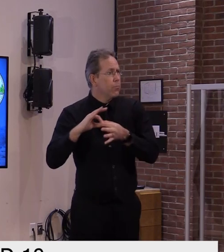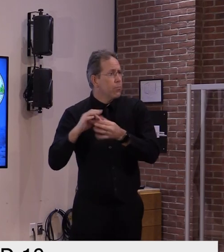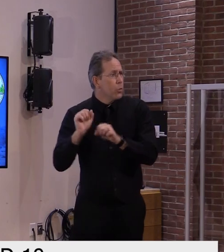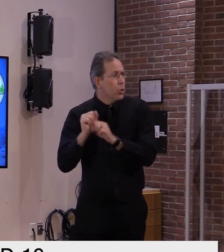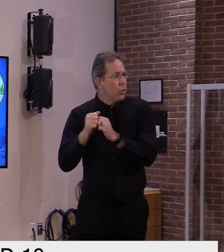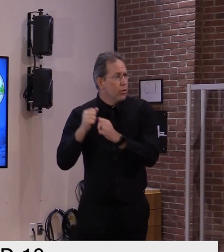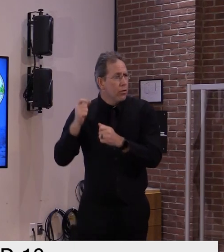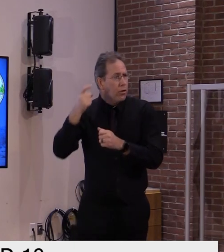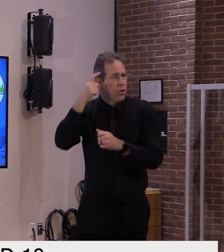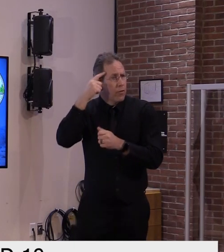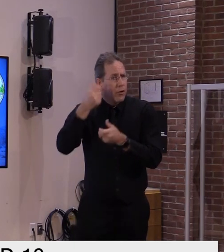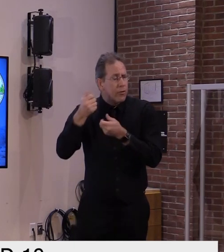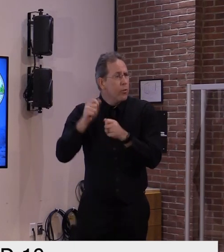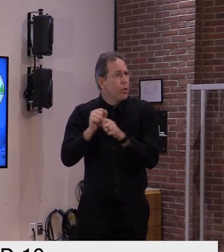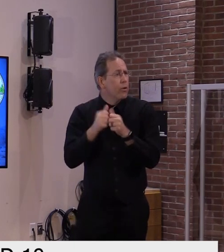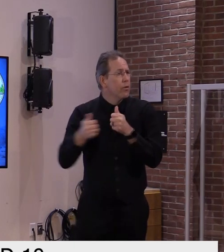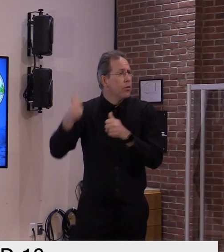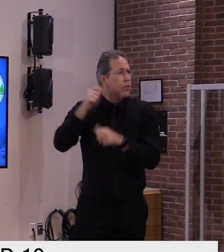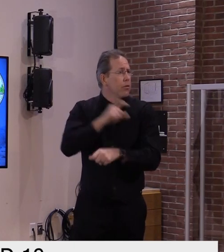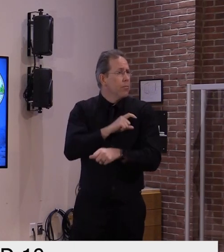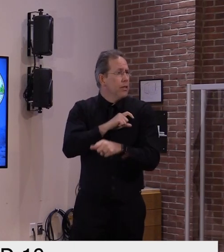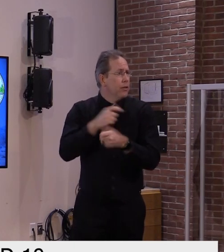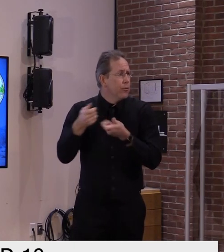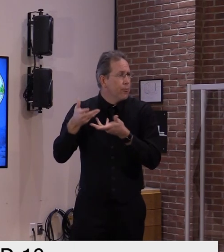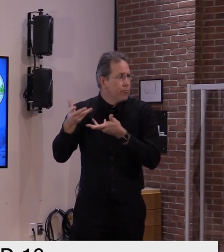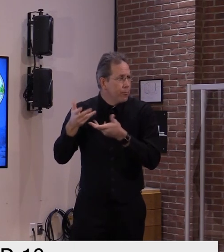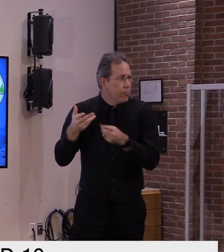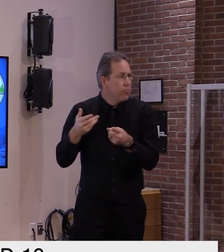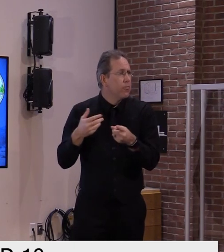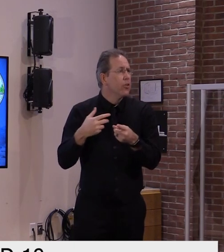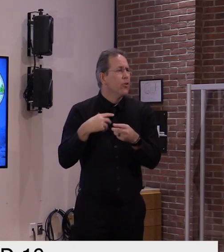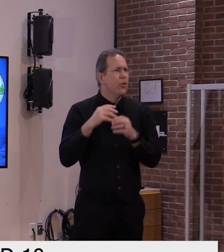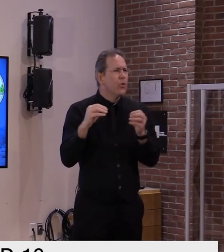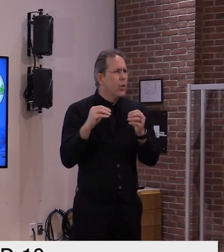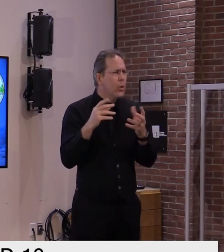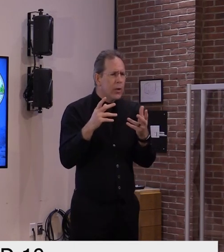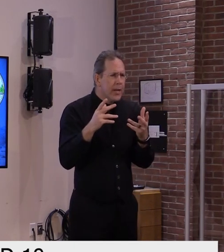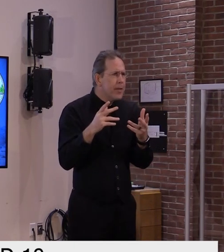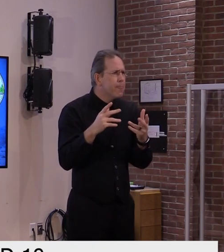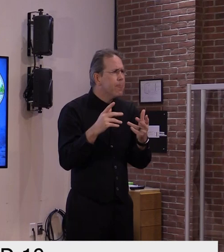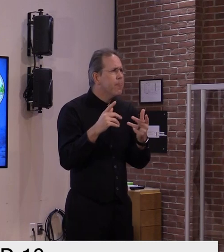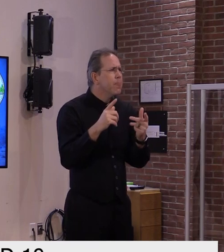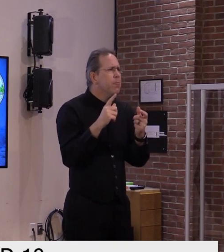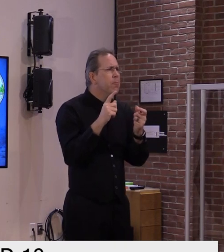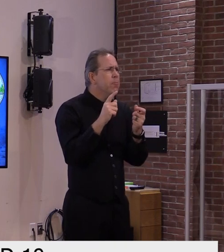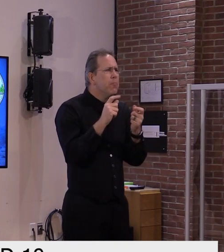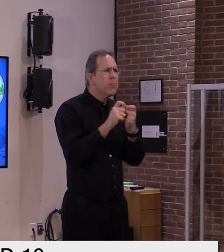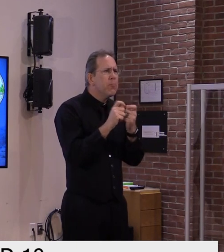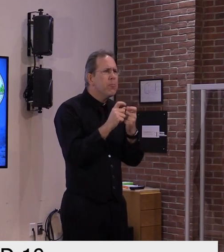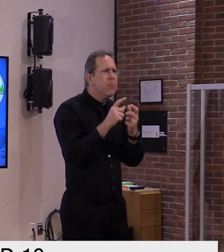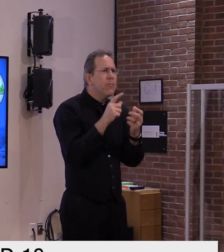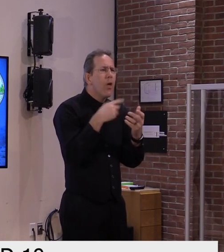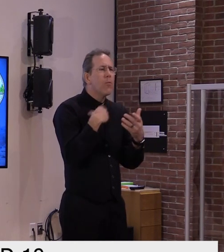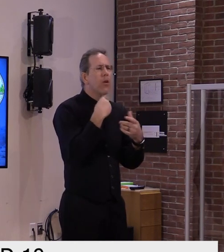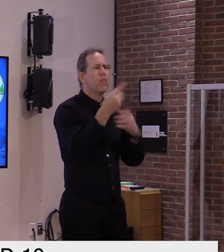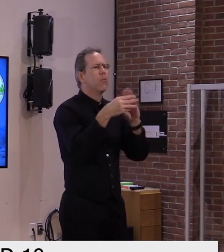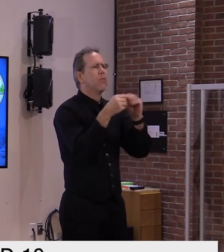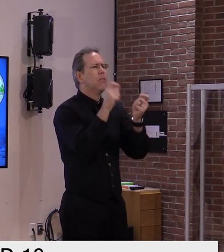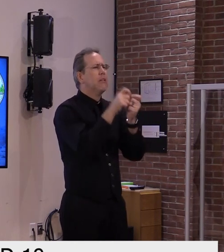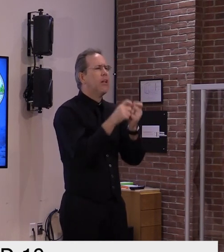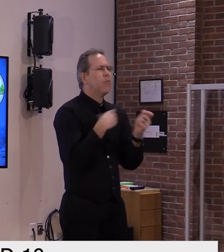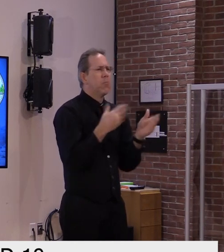point, there are no specific indications of disruptions anticipated in Vermont. But as the governor